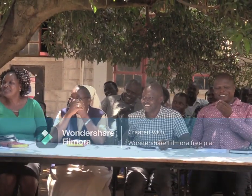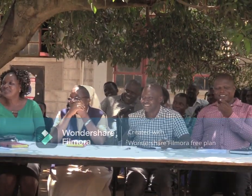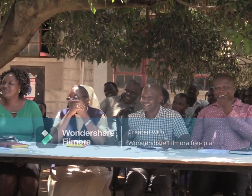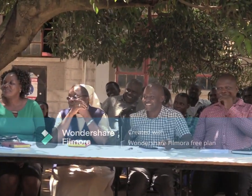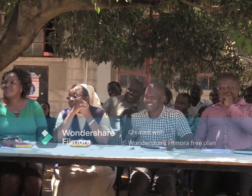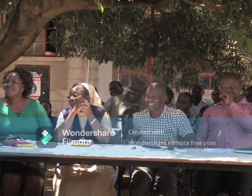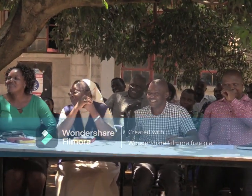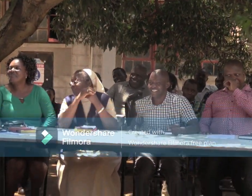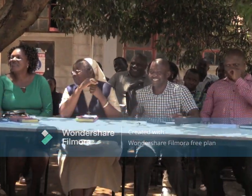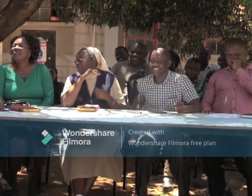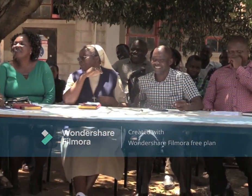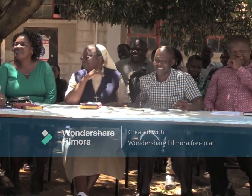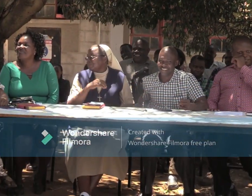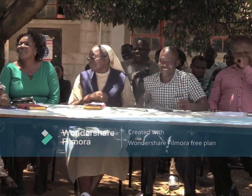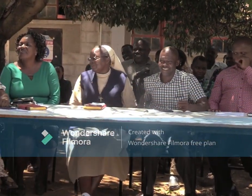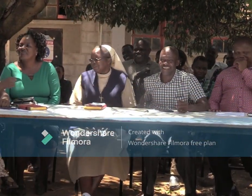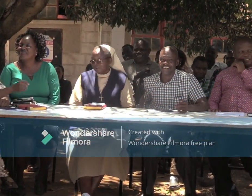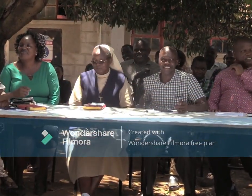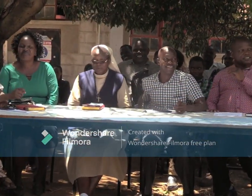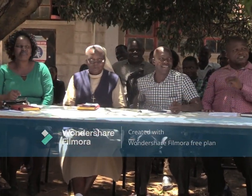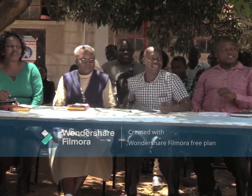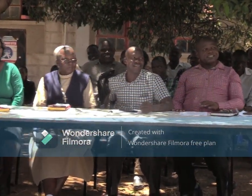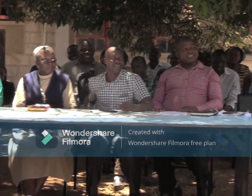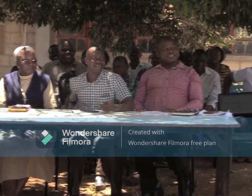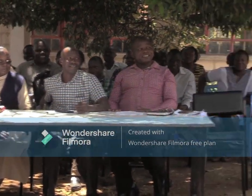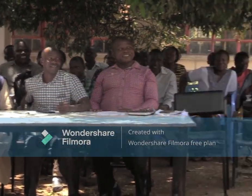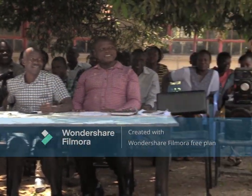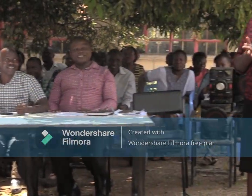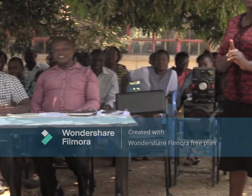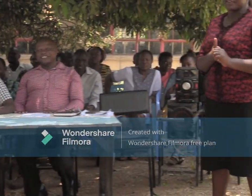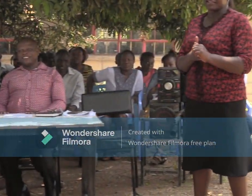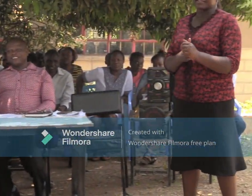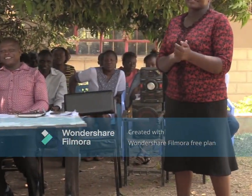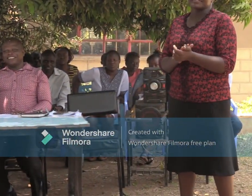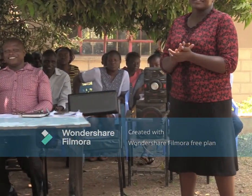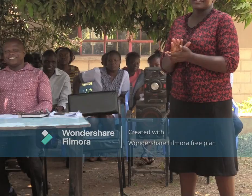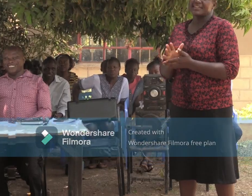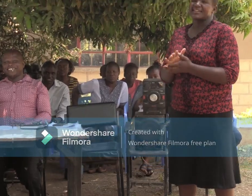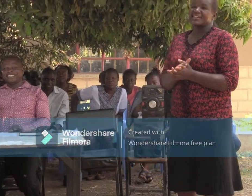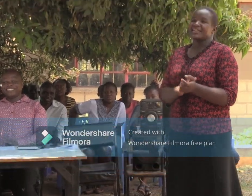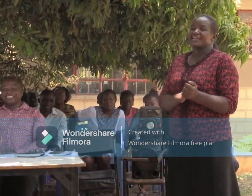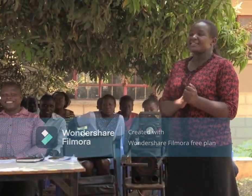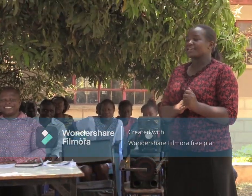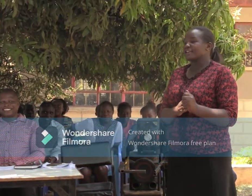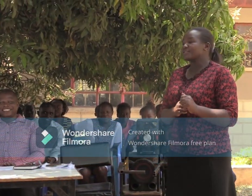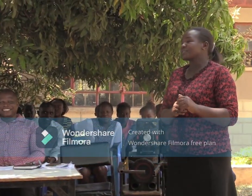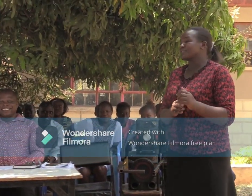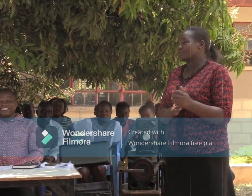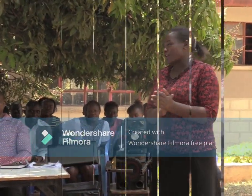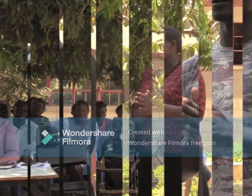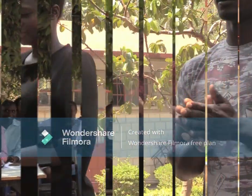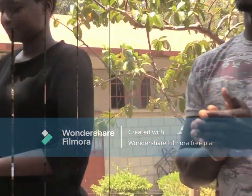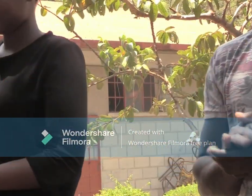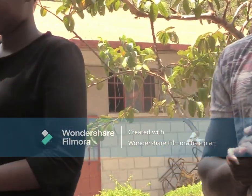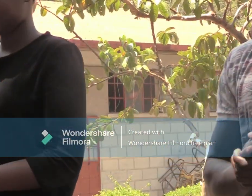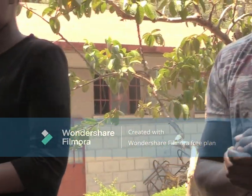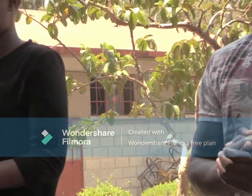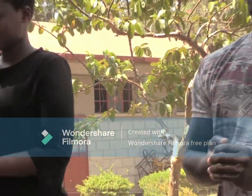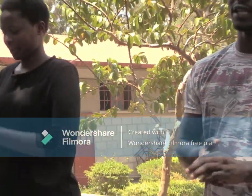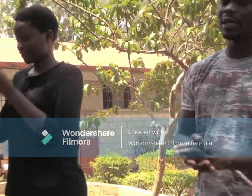where our students usually go for their various fellowship. We also offer